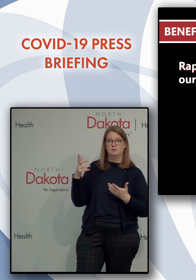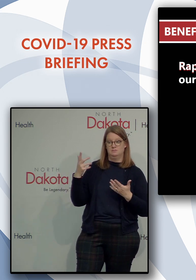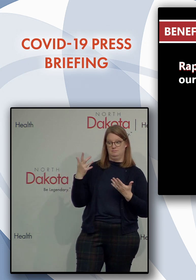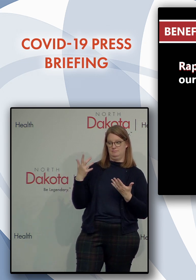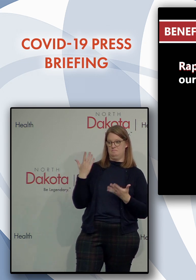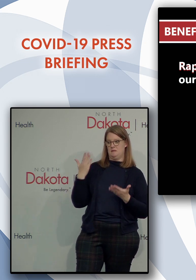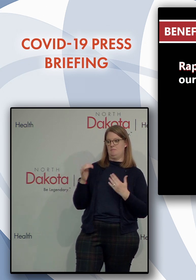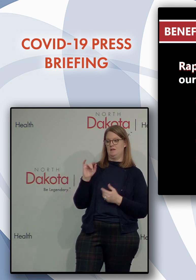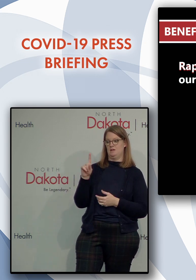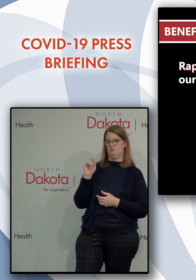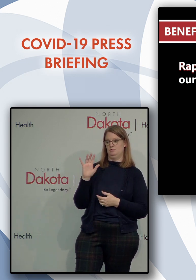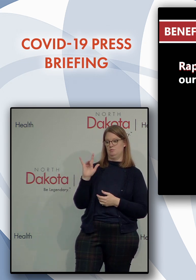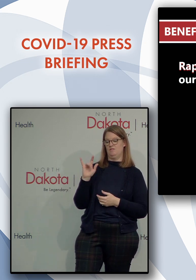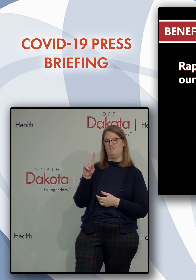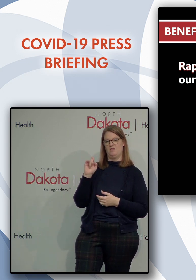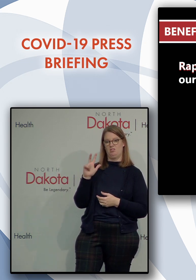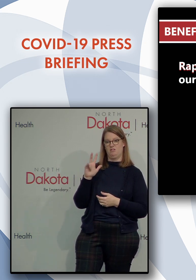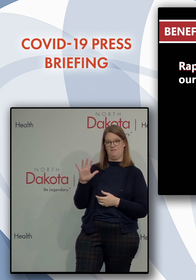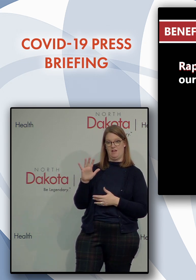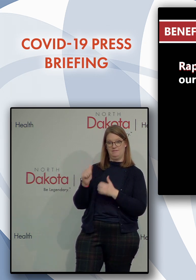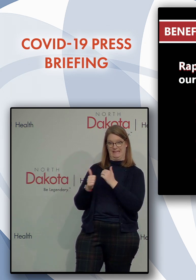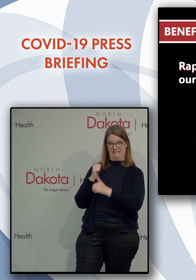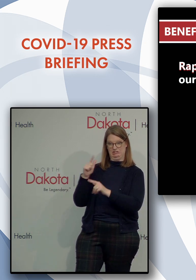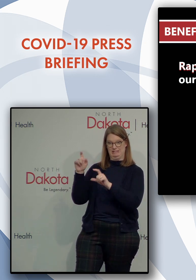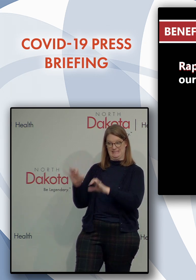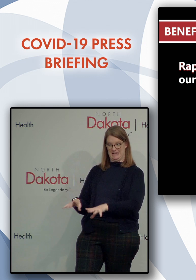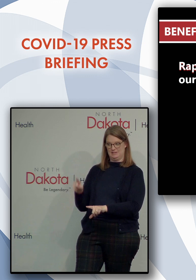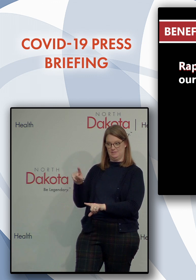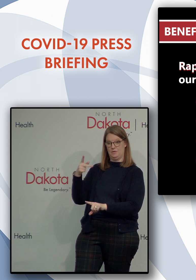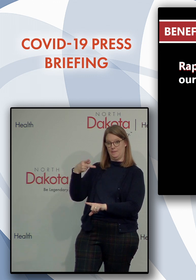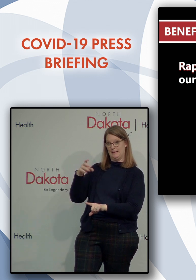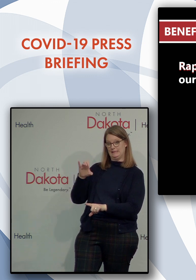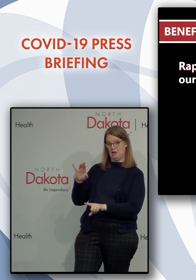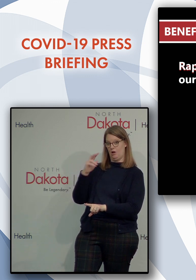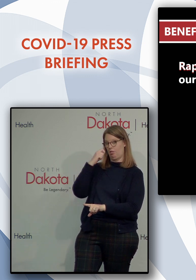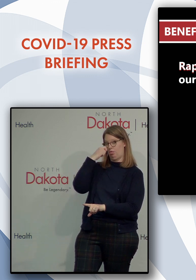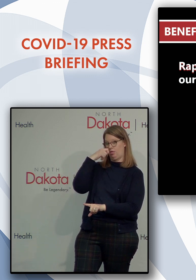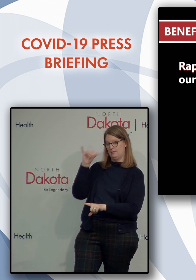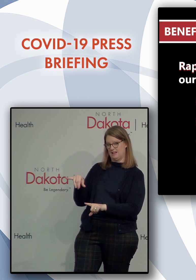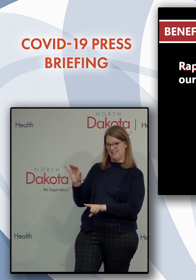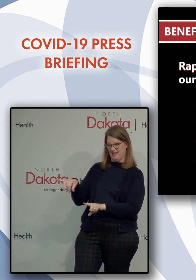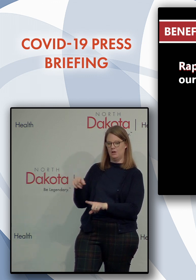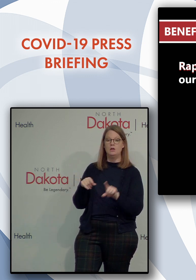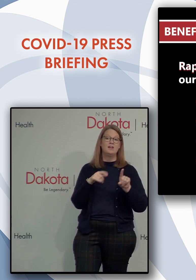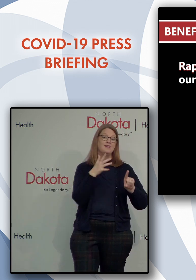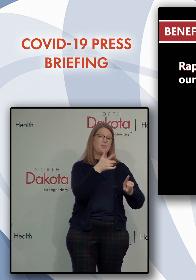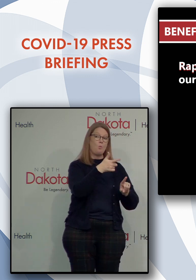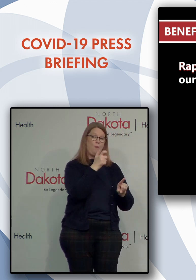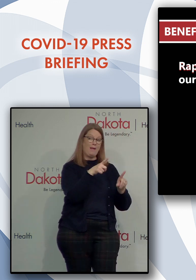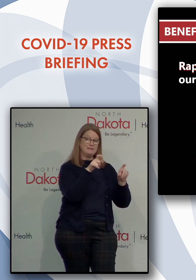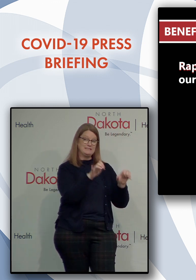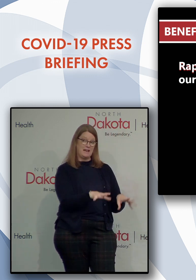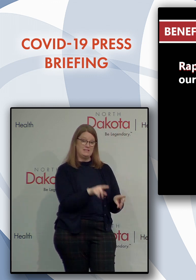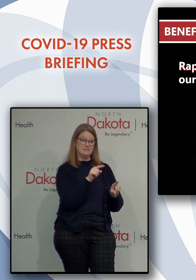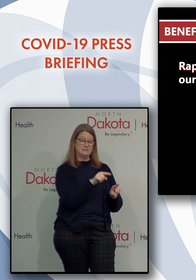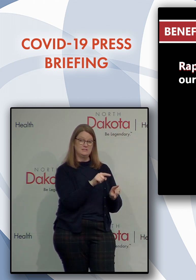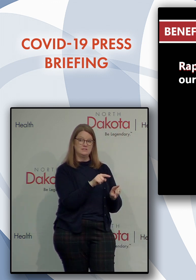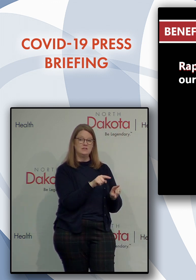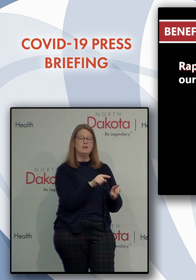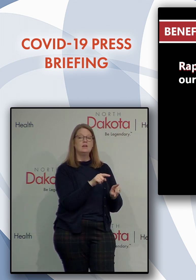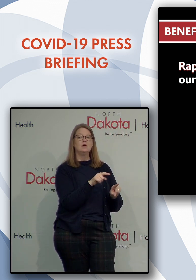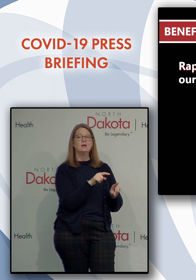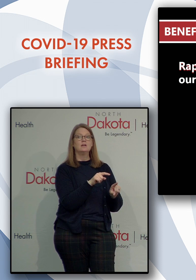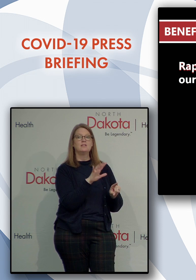done $125, $135 per test into those tests. The rapid tests that are available right now